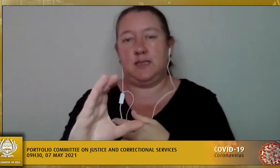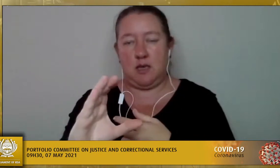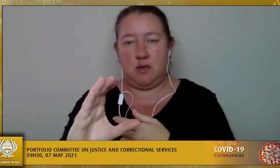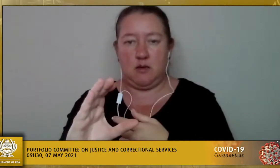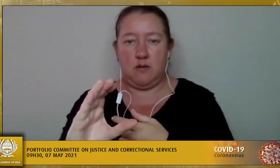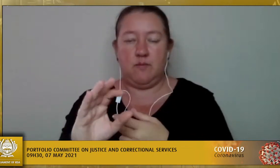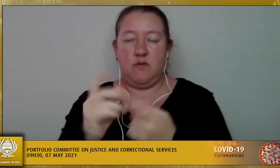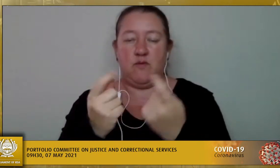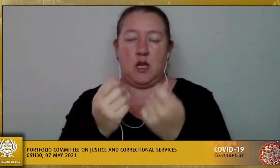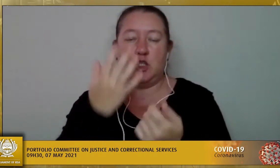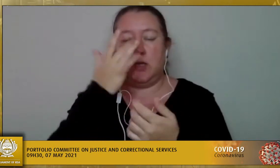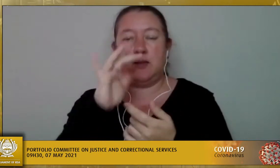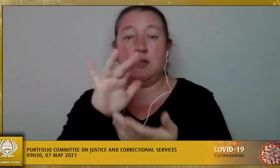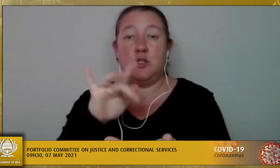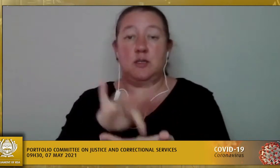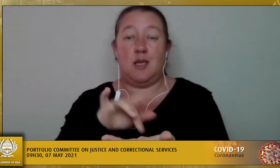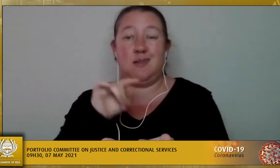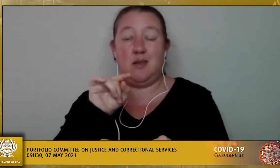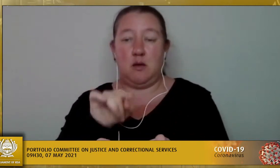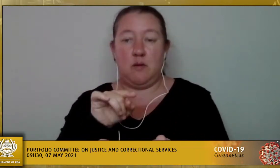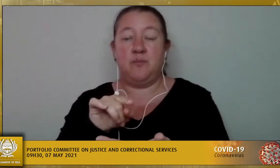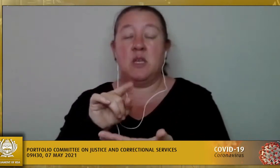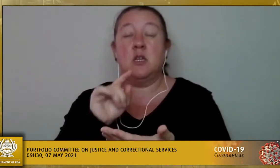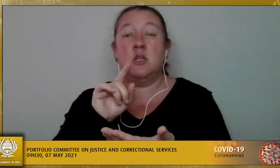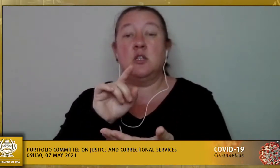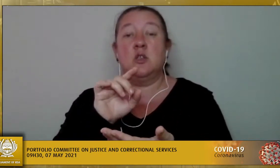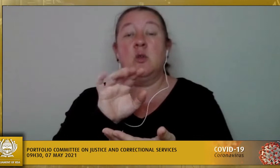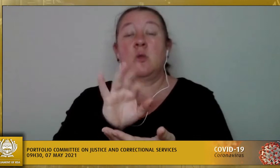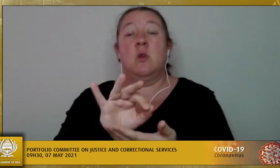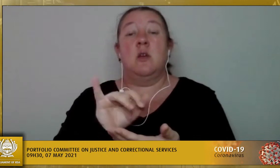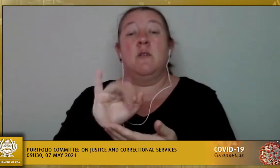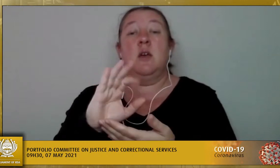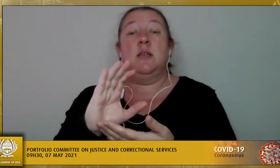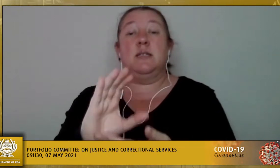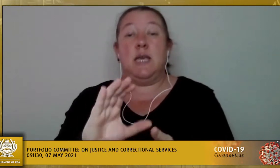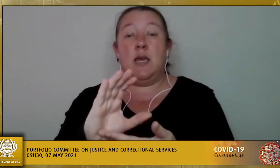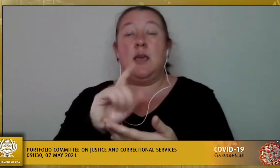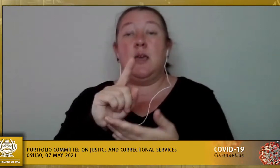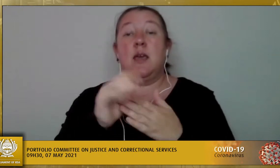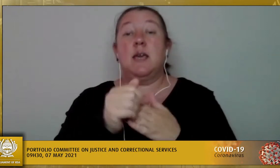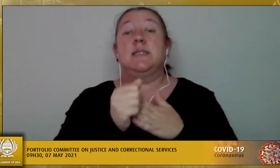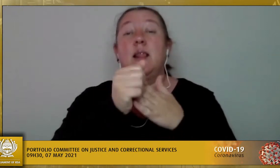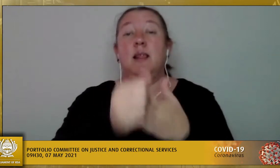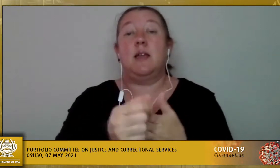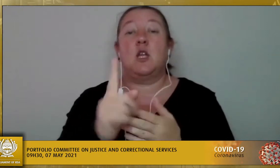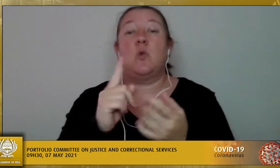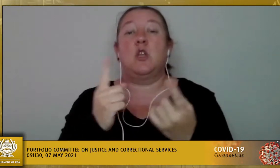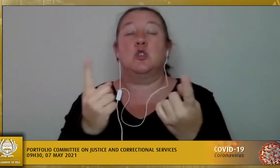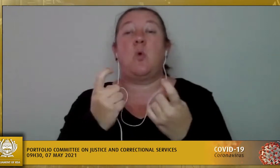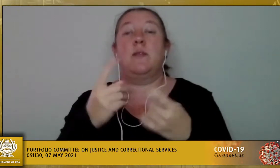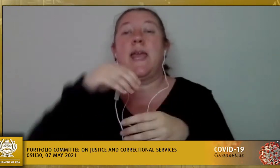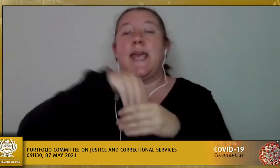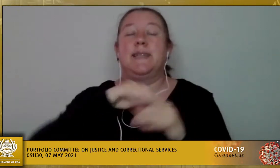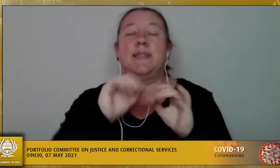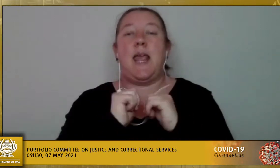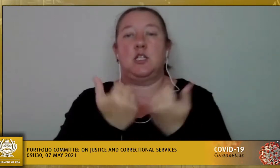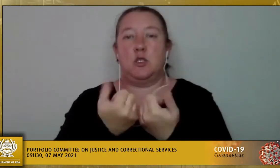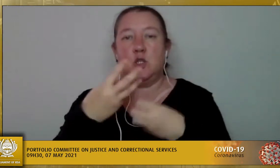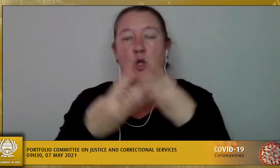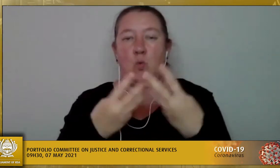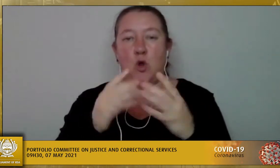Center so so the the financial uh Intelligence Center is leading what is called an interagency working group